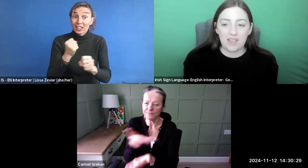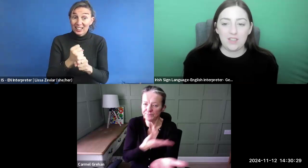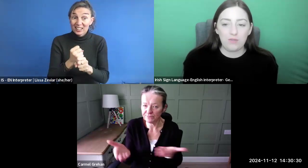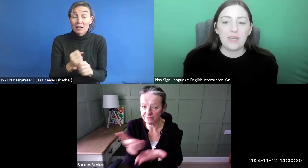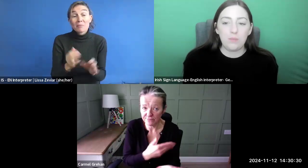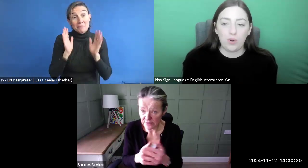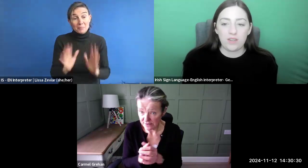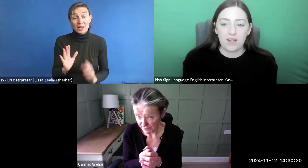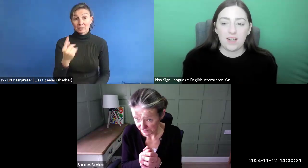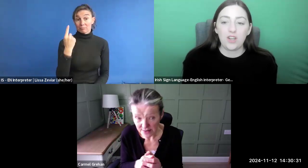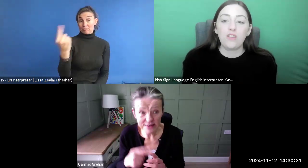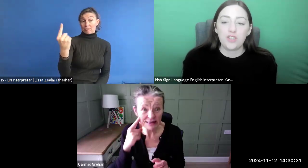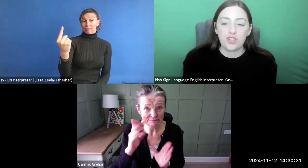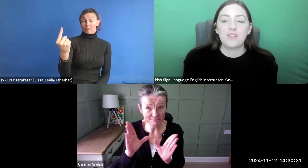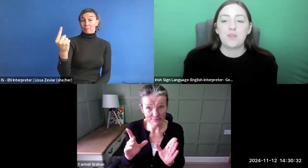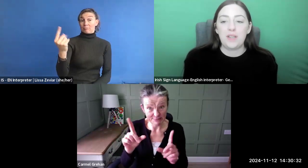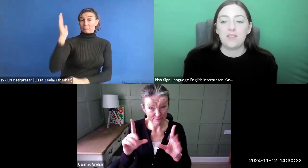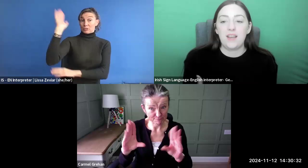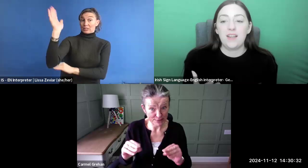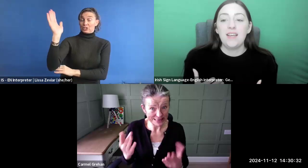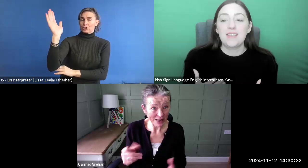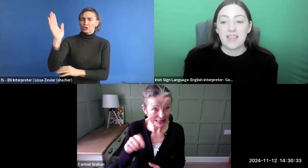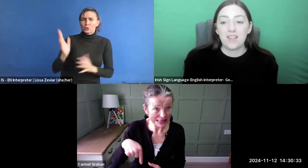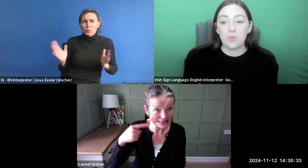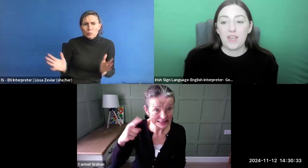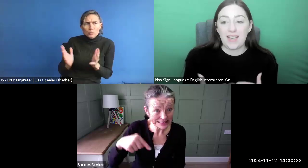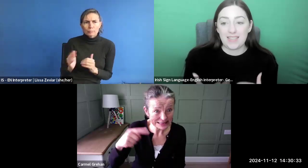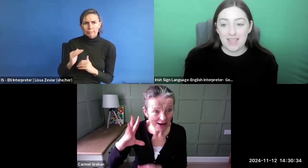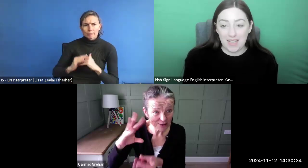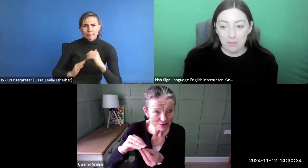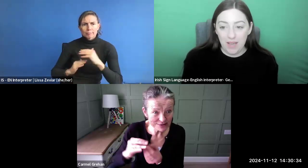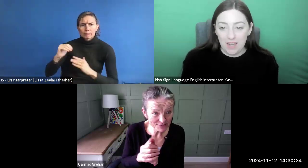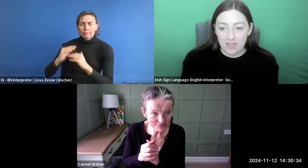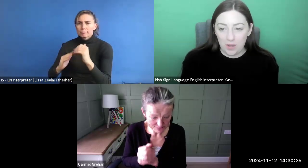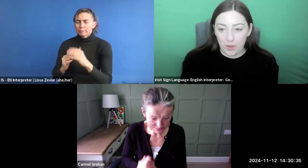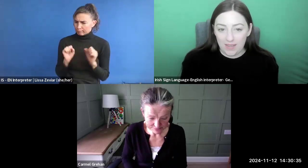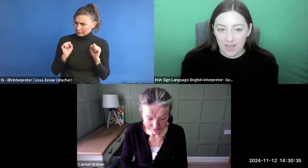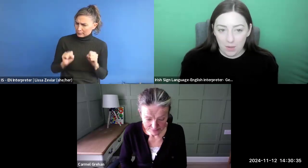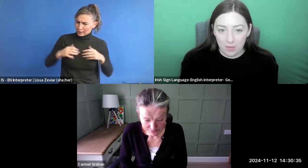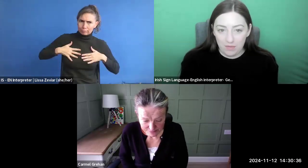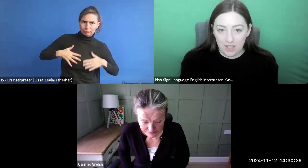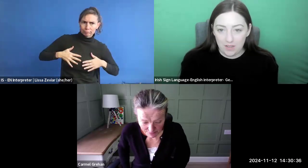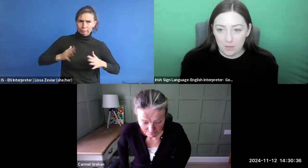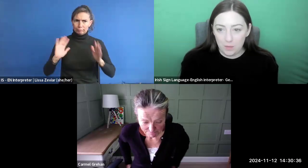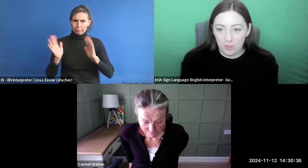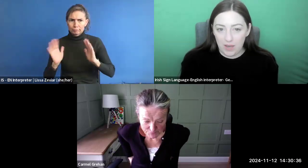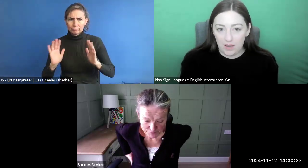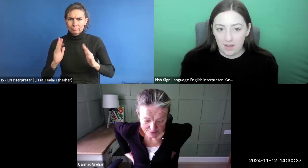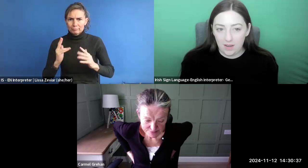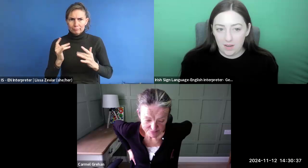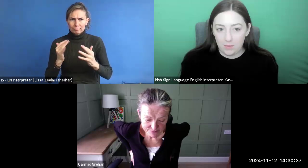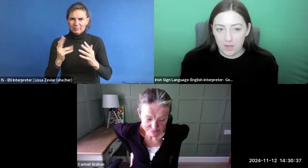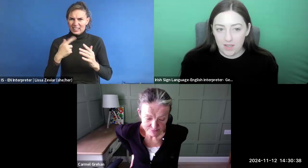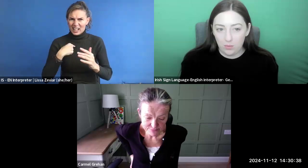presentations. It's really important to start encouraging students to build on that skills working as a team. So I think I might be finished. We can move